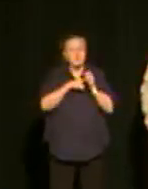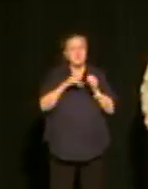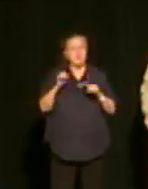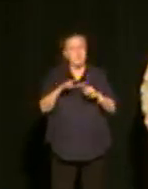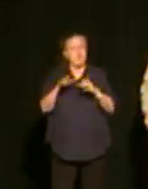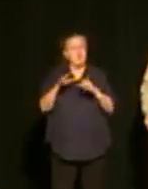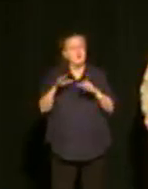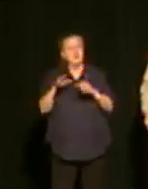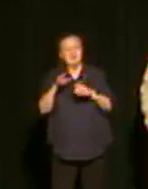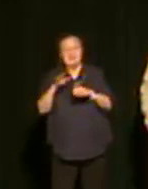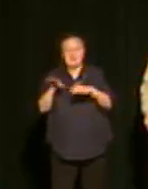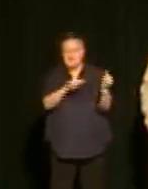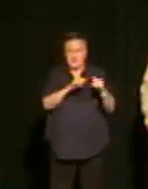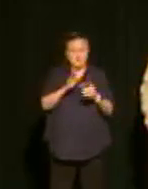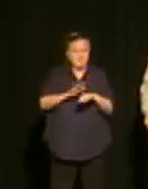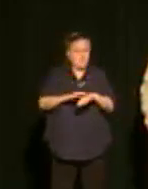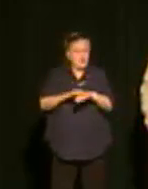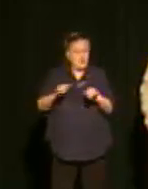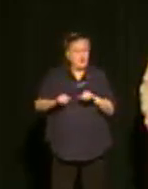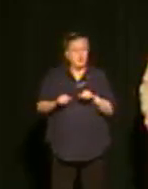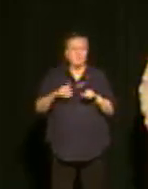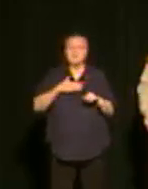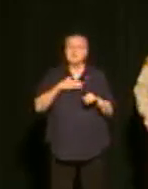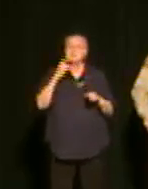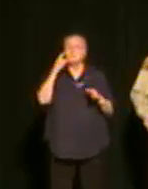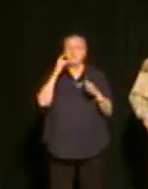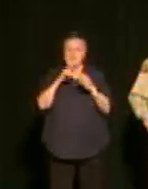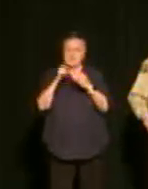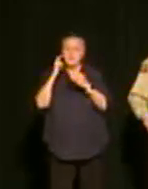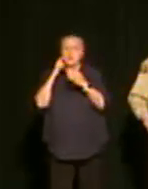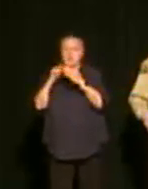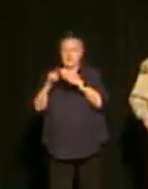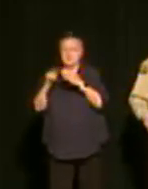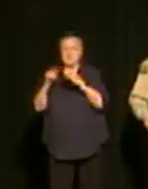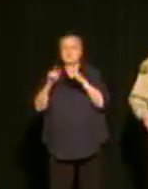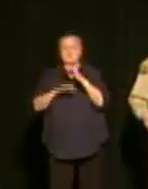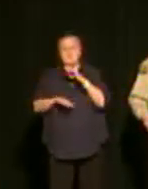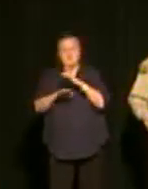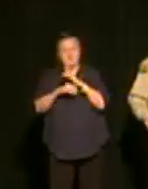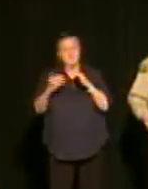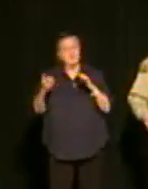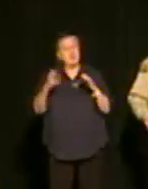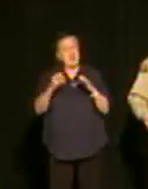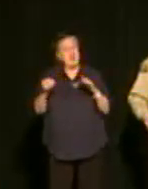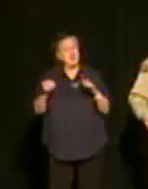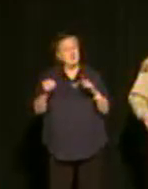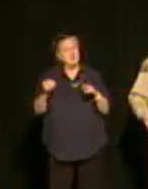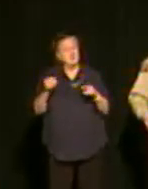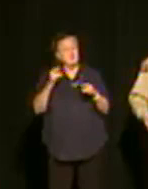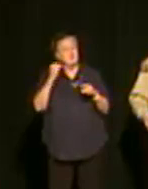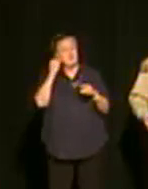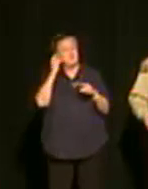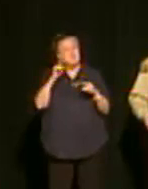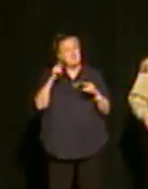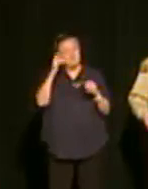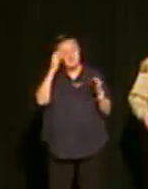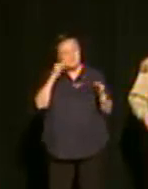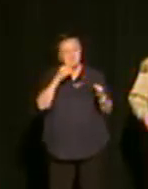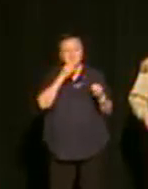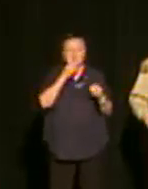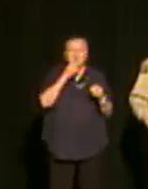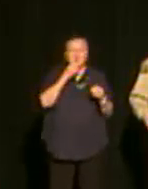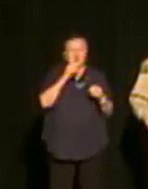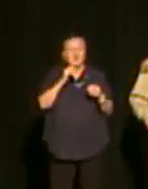warning area, please recognize those fundamentals, and if you need to determine whether or not your